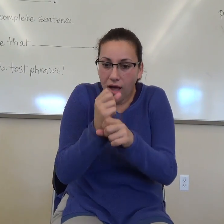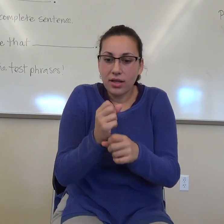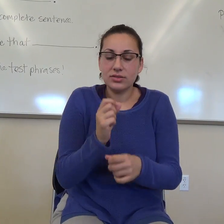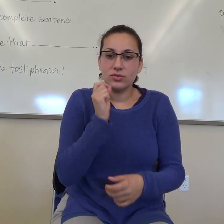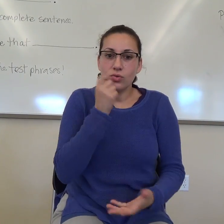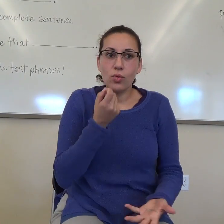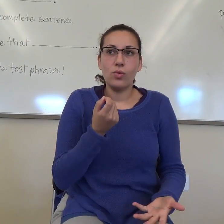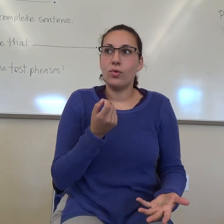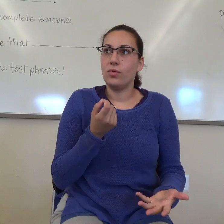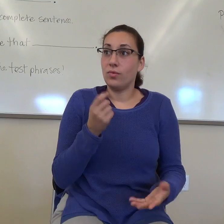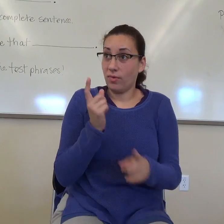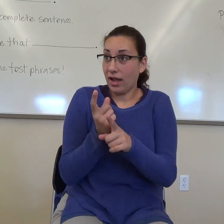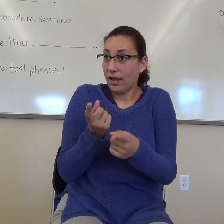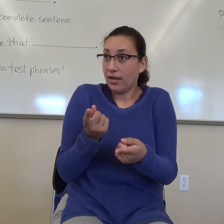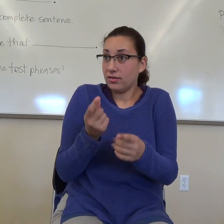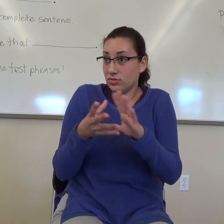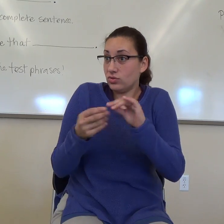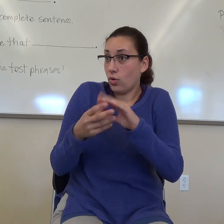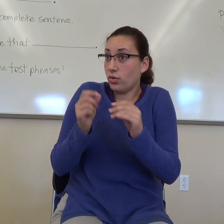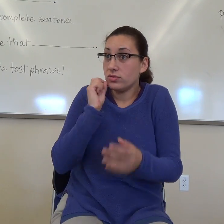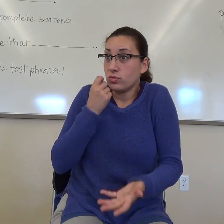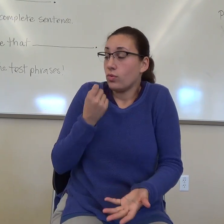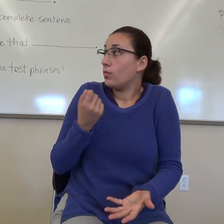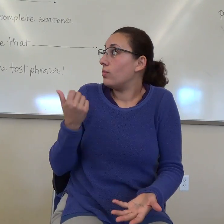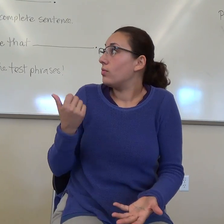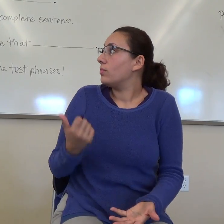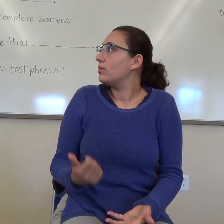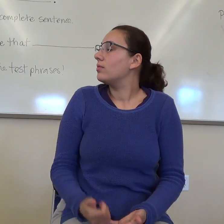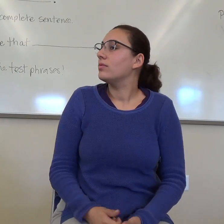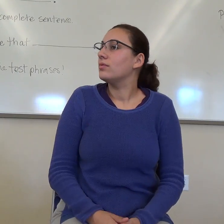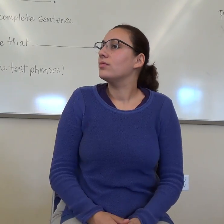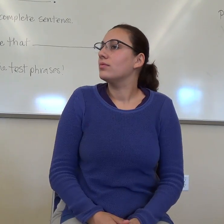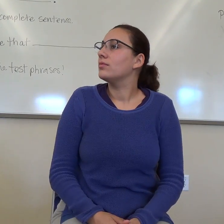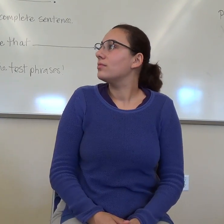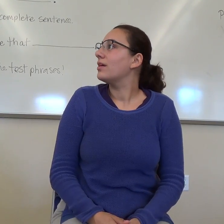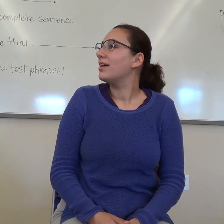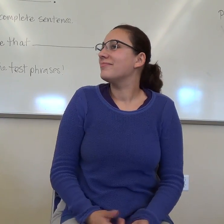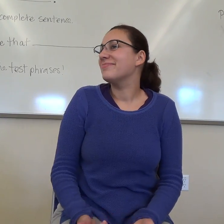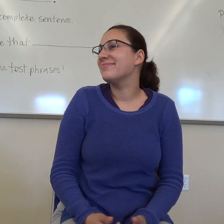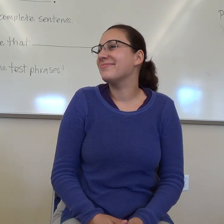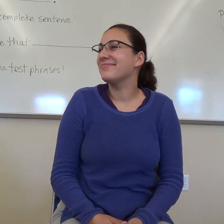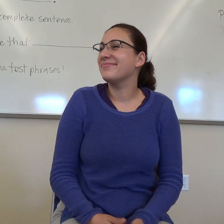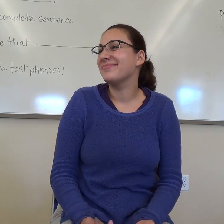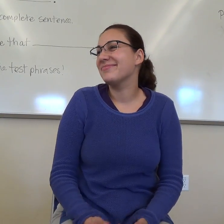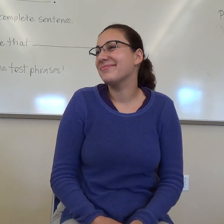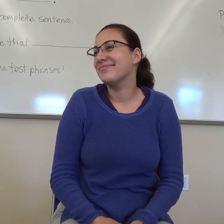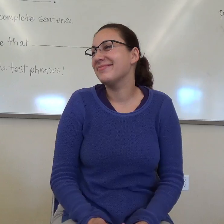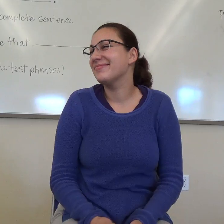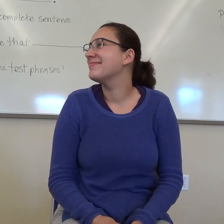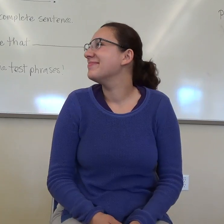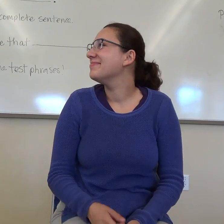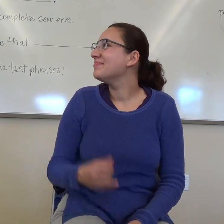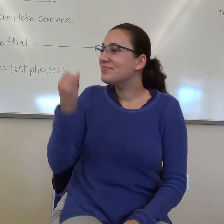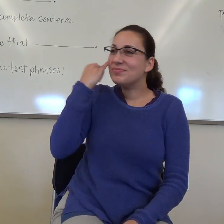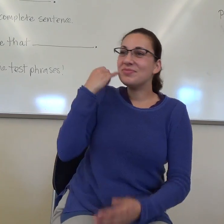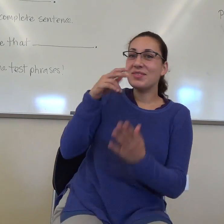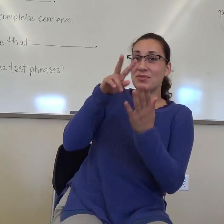saying. Okay? So, if you read this part carefully, the story